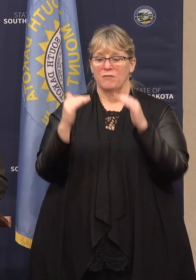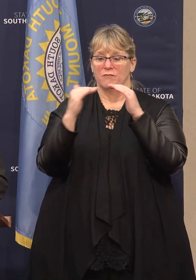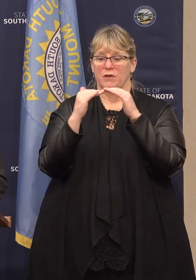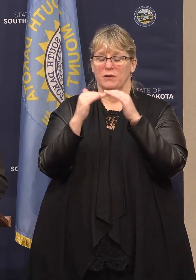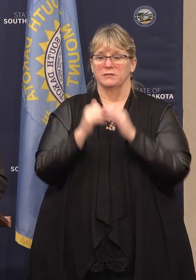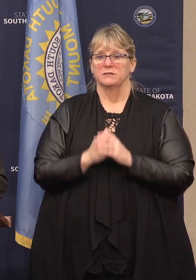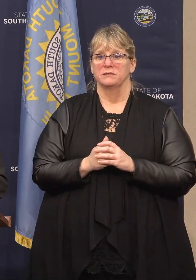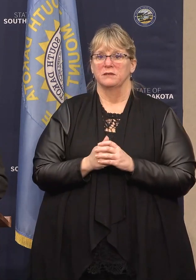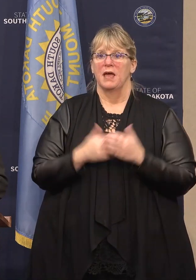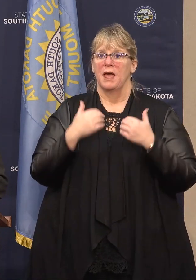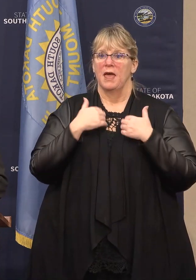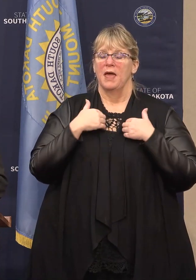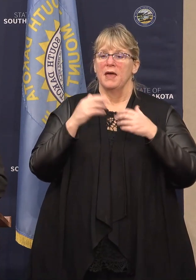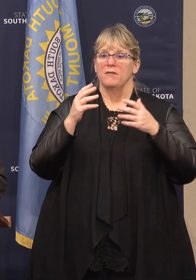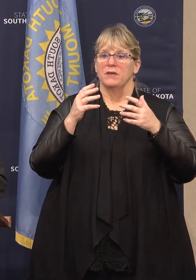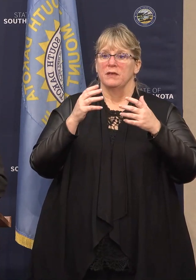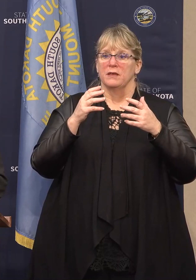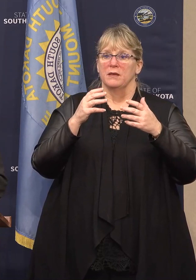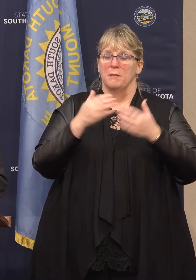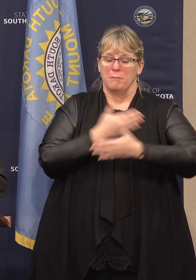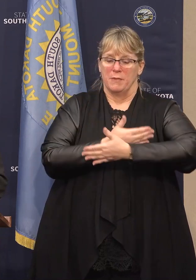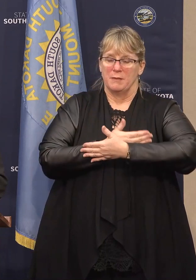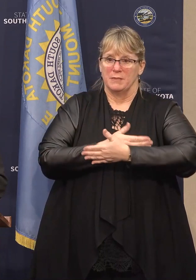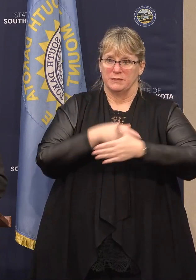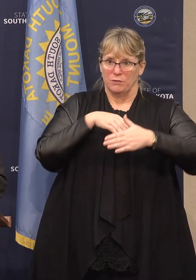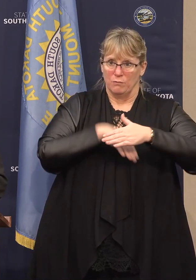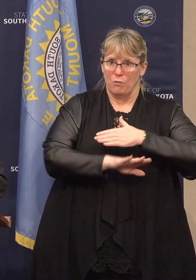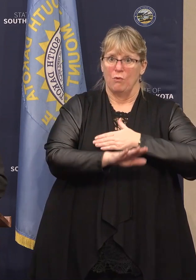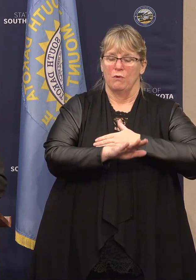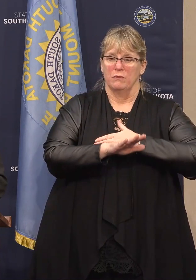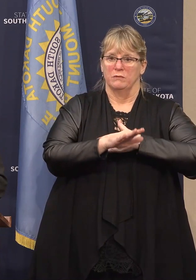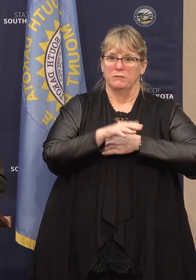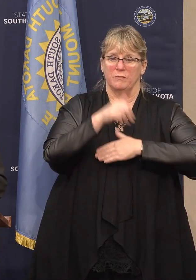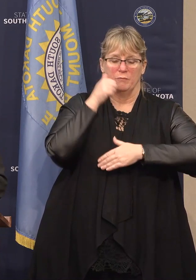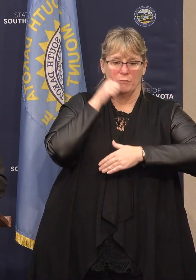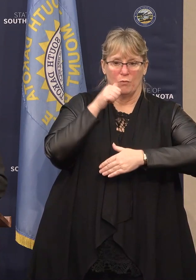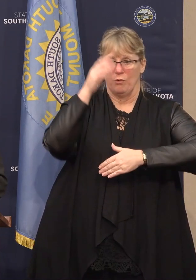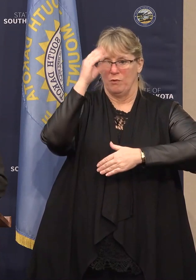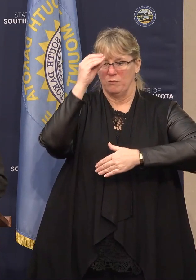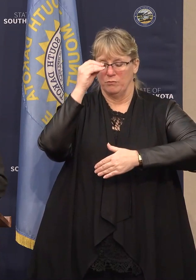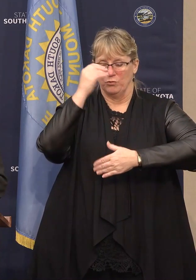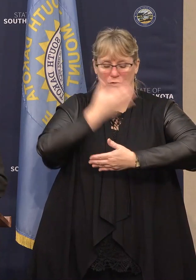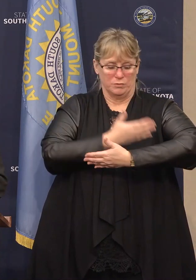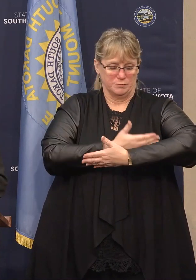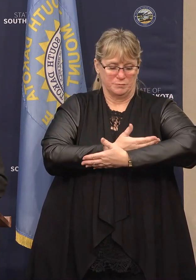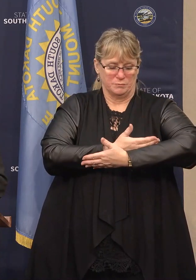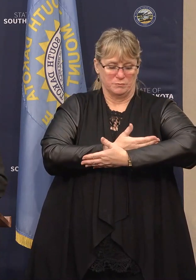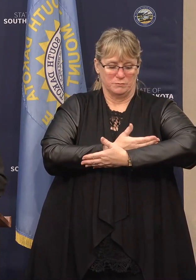allowing biological females and their sex to compete fairly on a